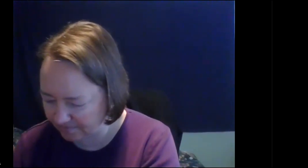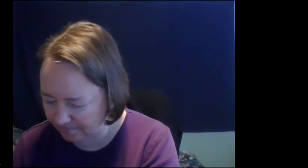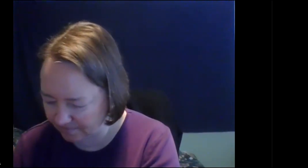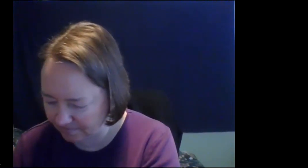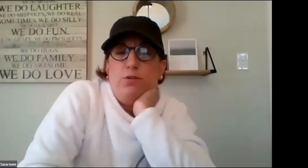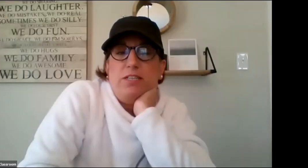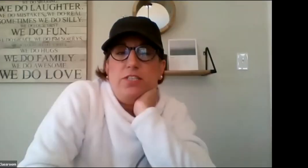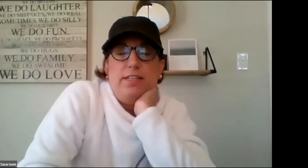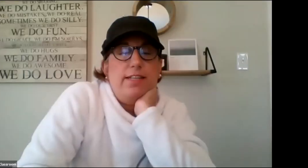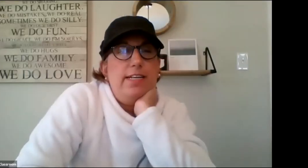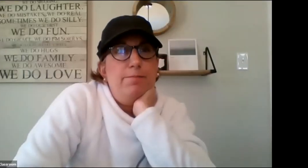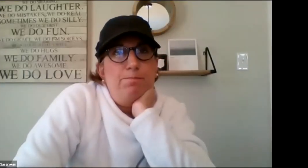And then I have a question, like,